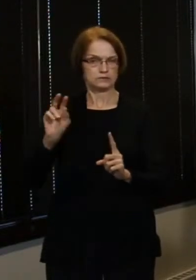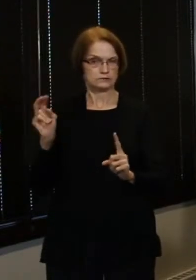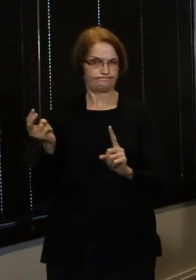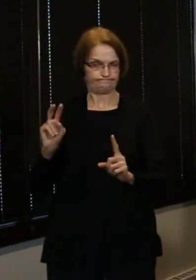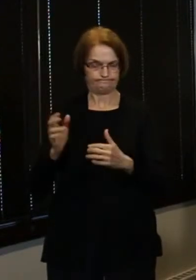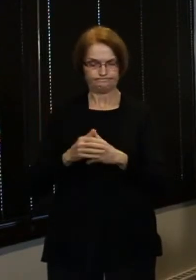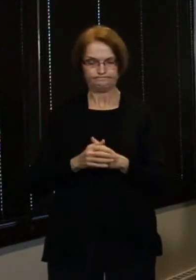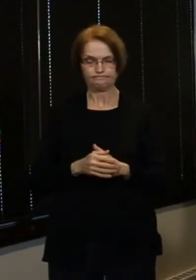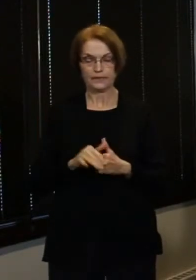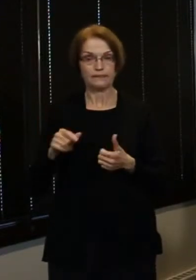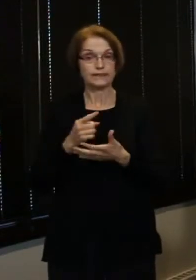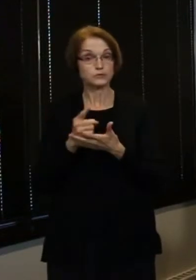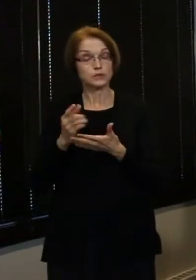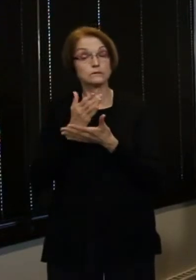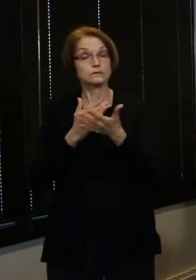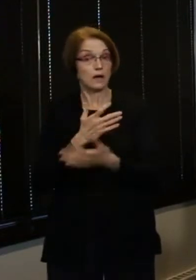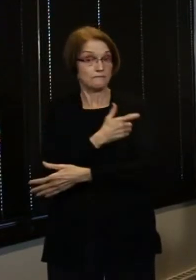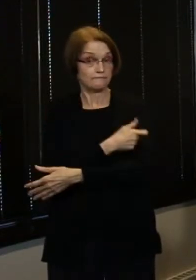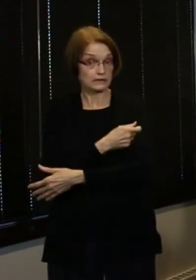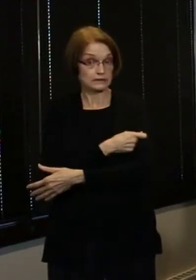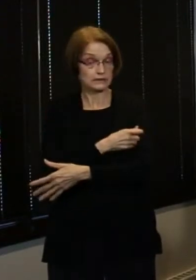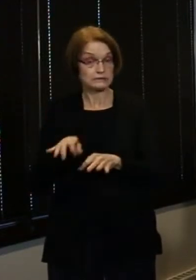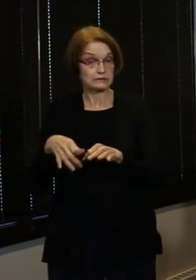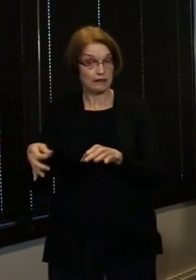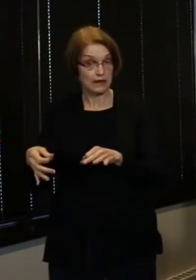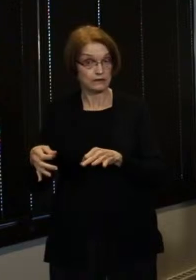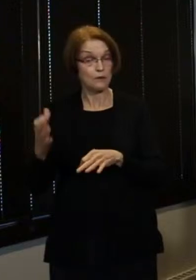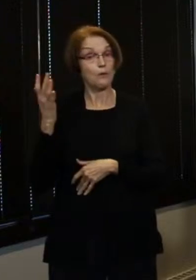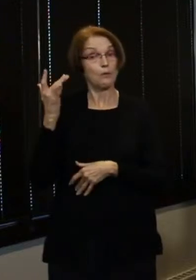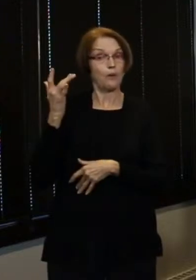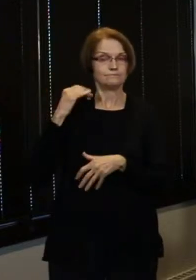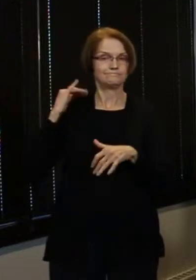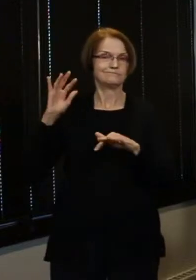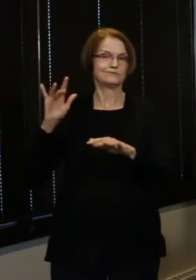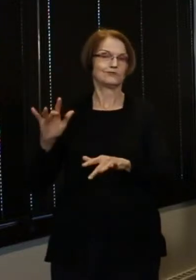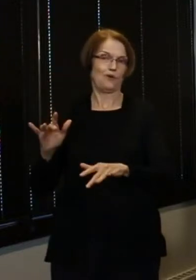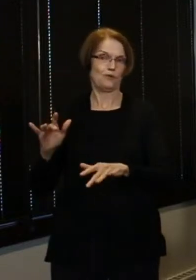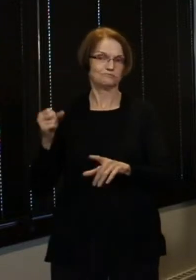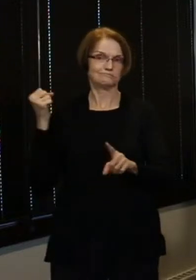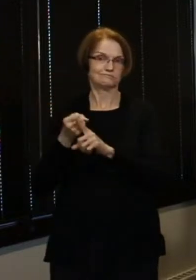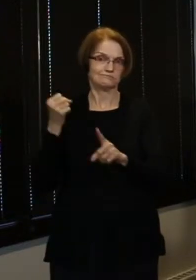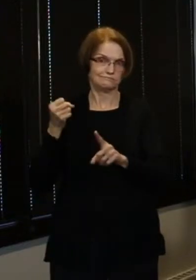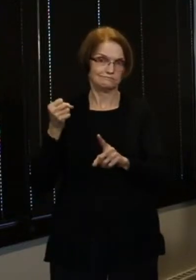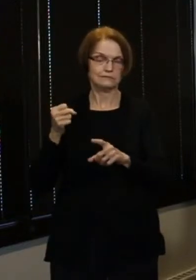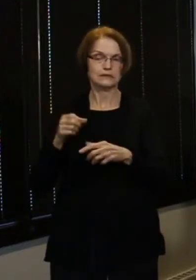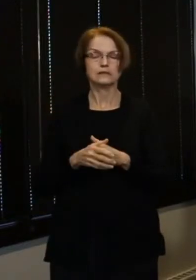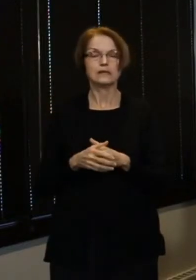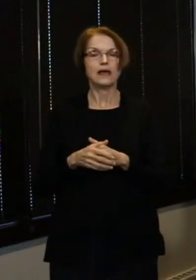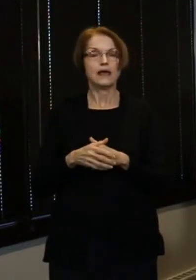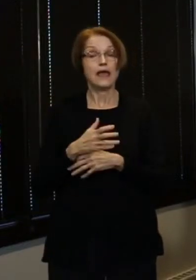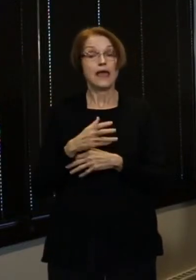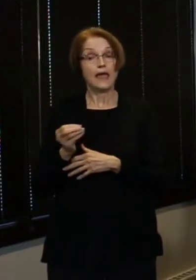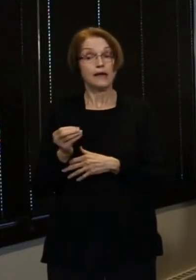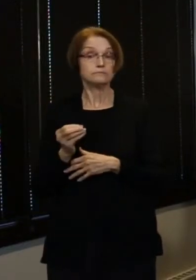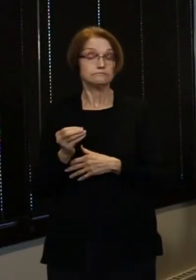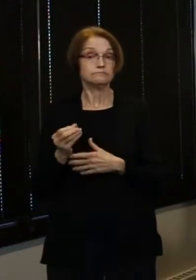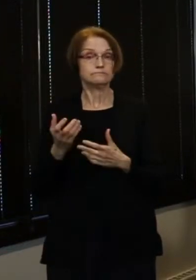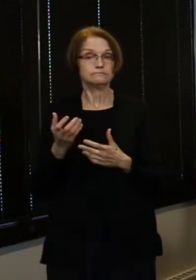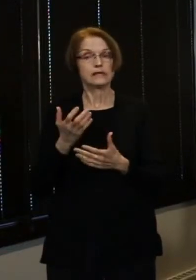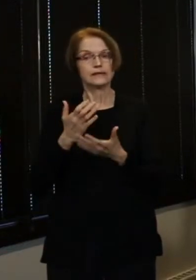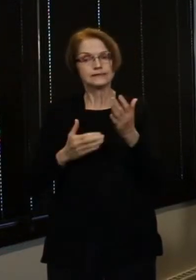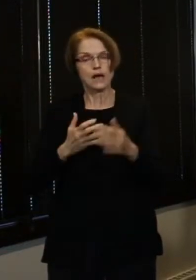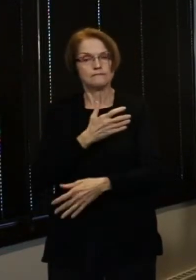Now, this week, some vaccinations were delayed also because of the snowstorms, and in some cases, vaccination